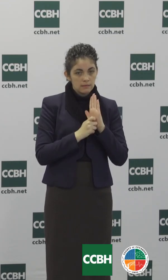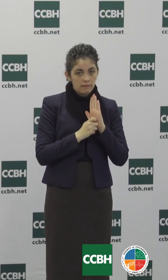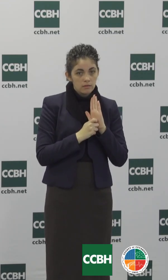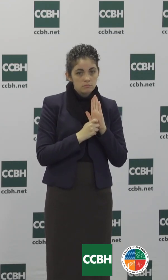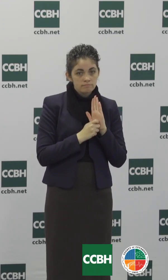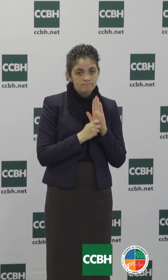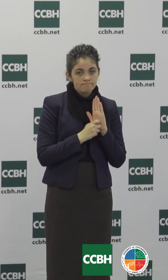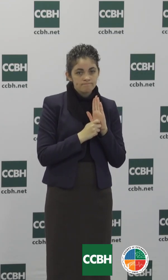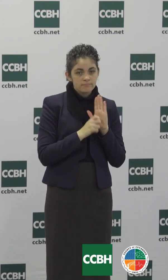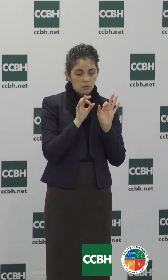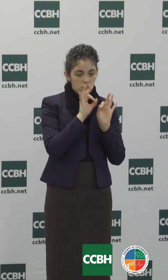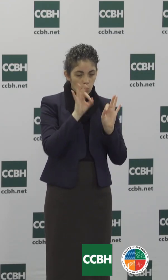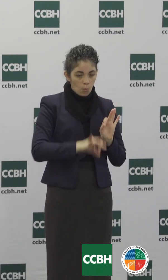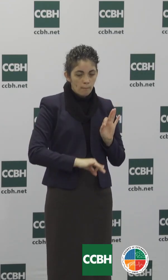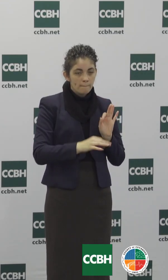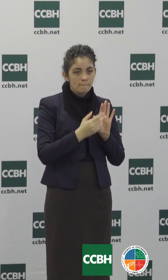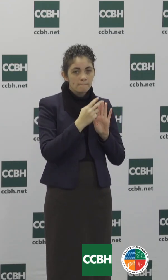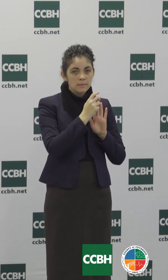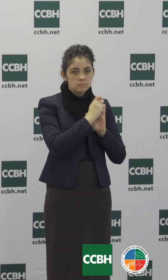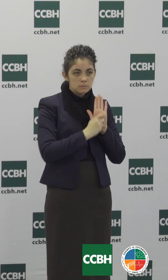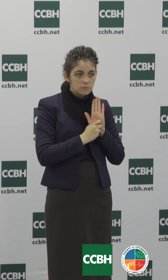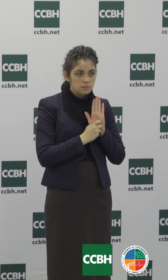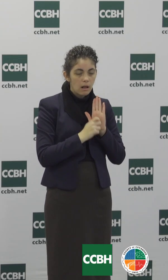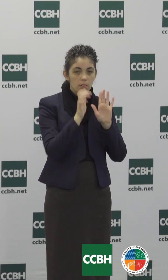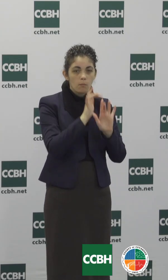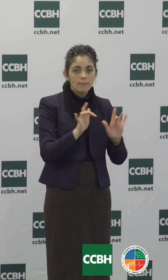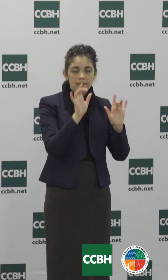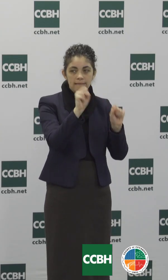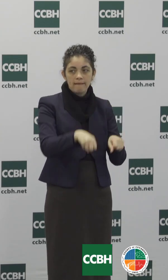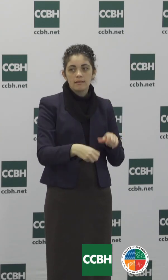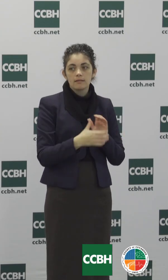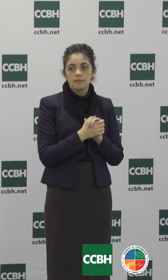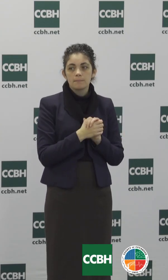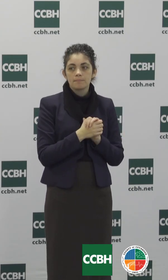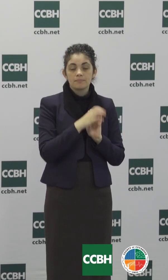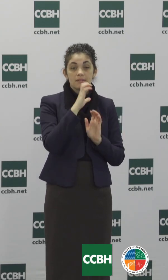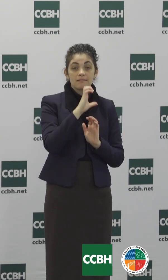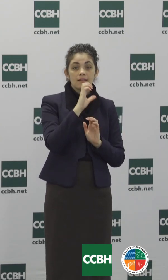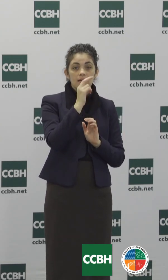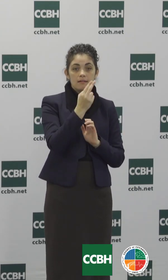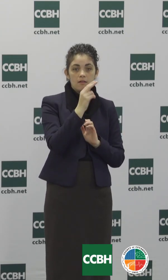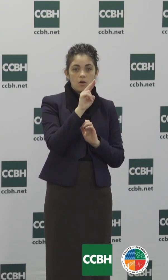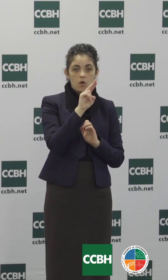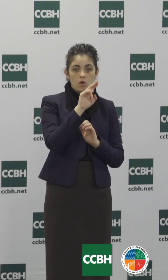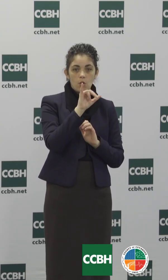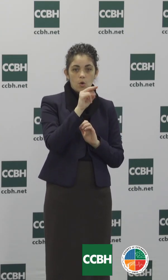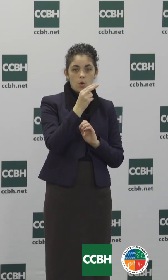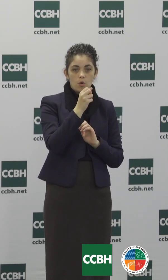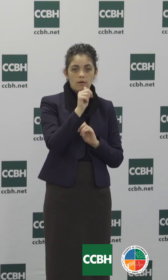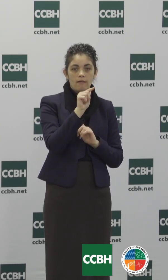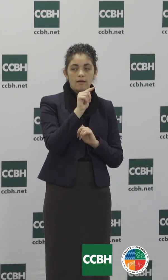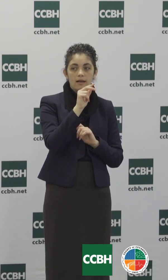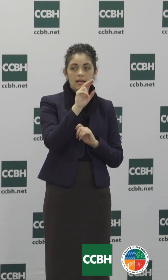business assistance application on our website. Again, that's